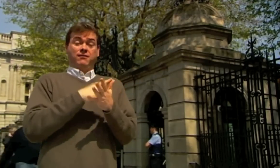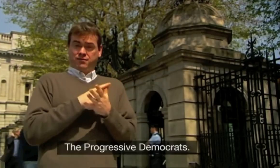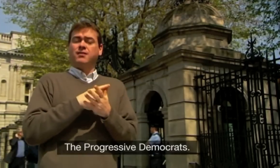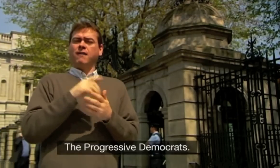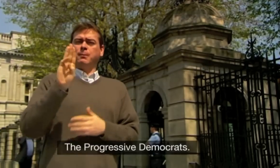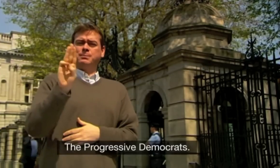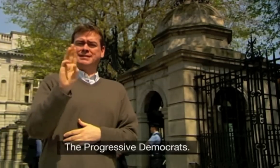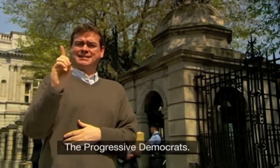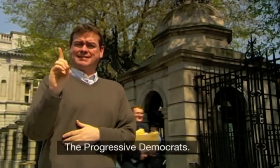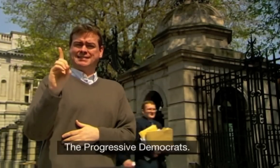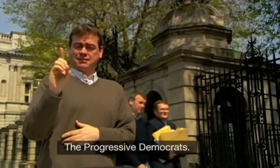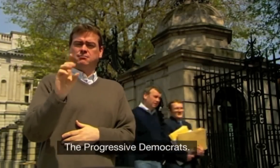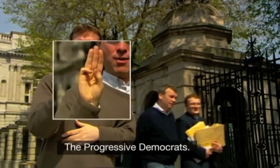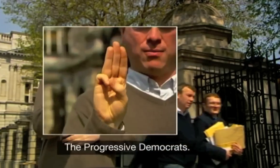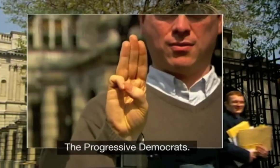the Progressive Democrats,